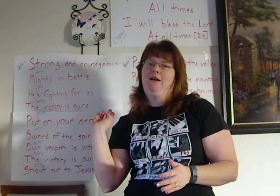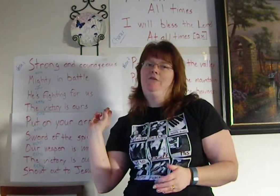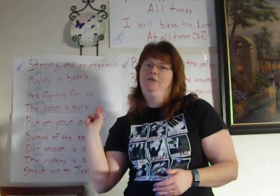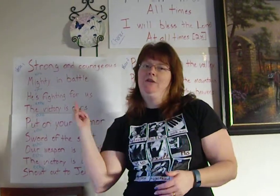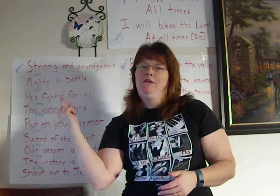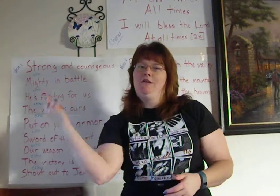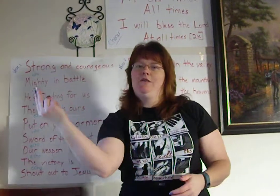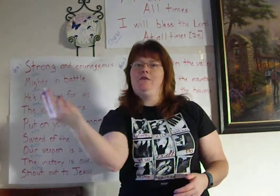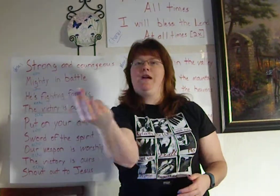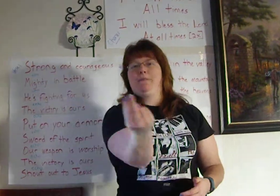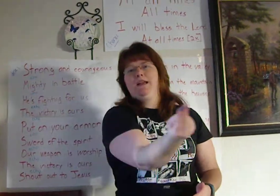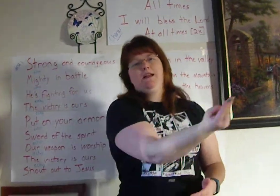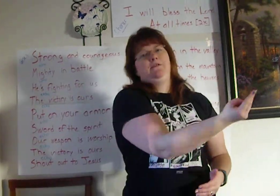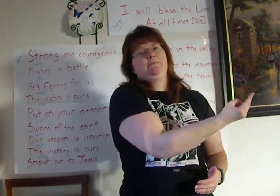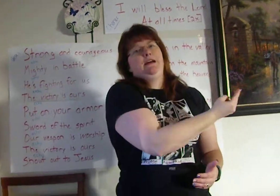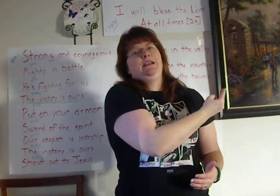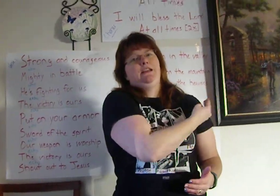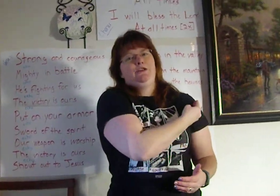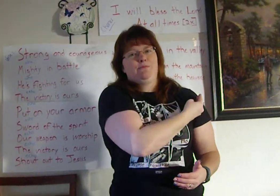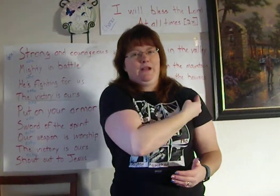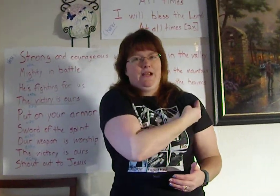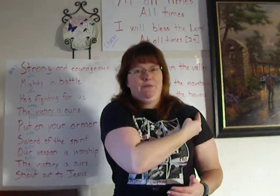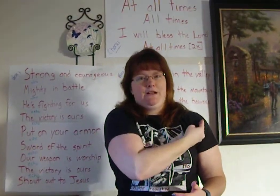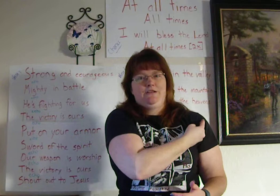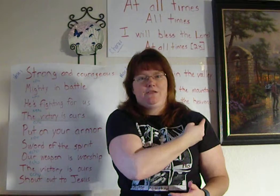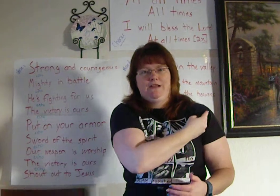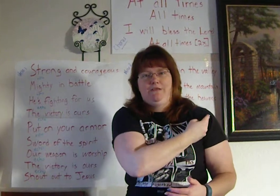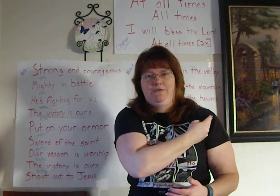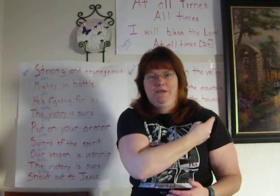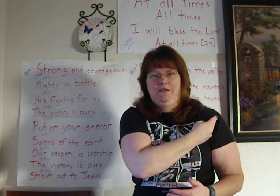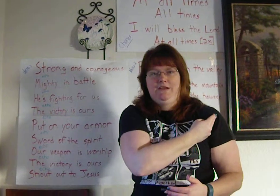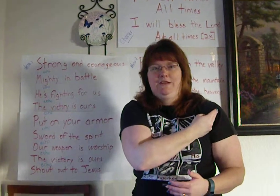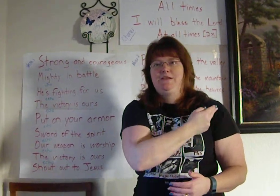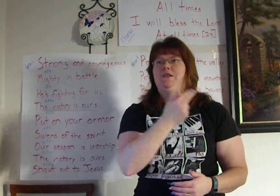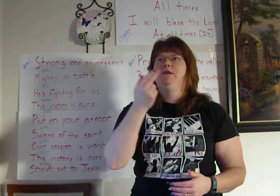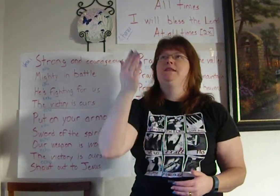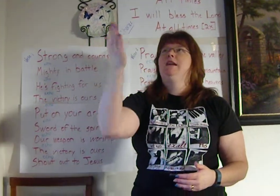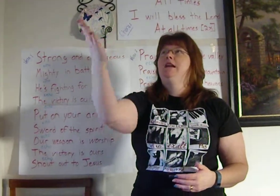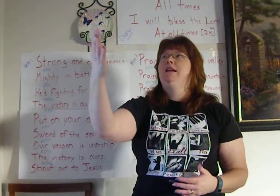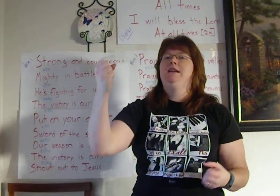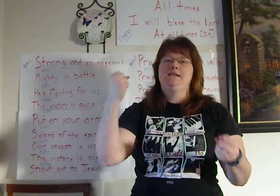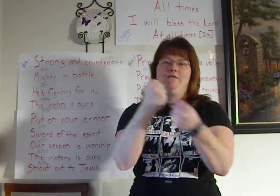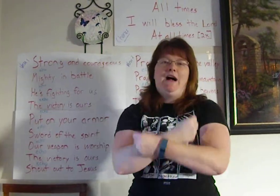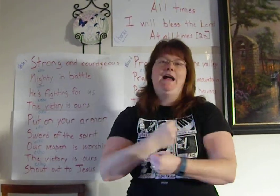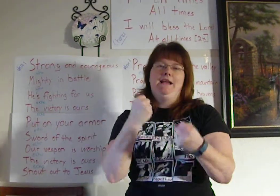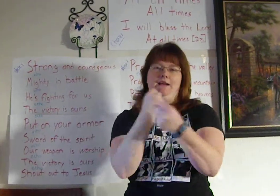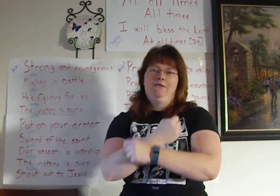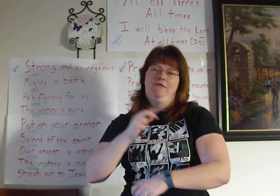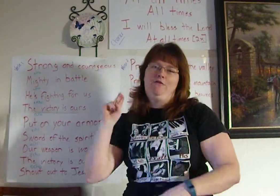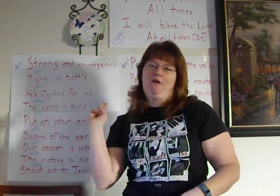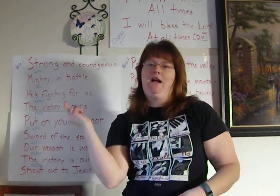yourself. You're grabbing everybody in and you're bringing it back to yourself. So it's He's fighting for